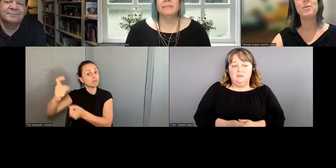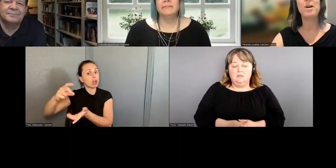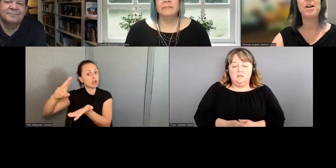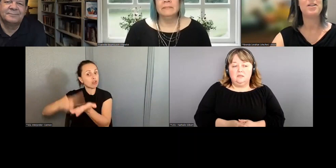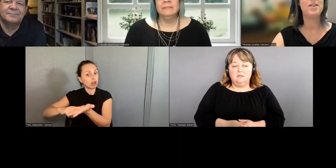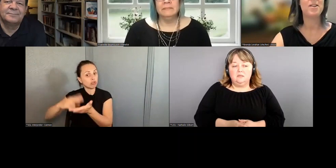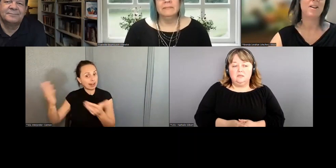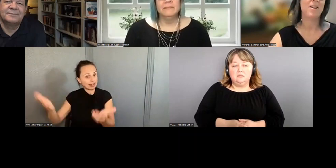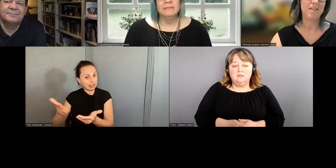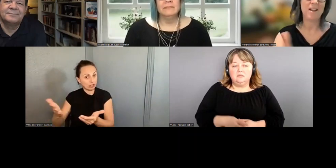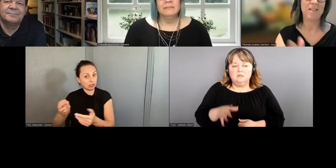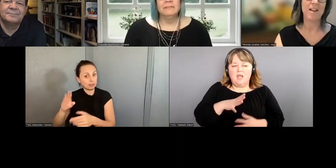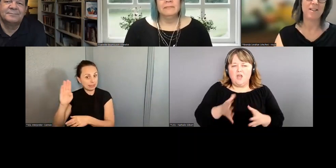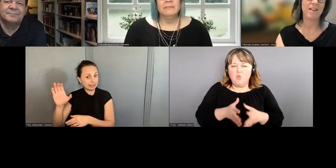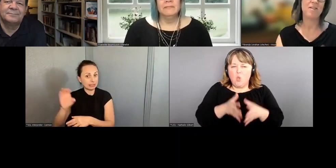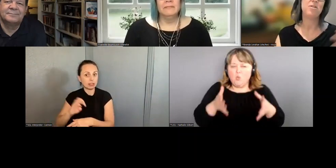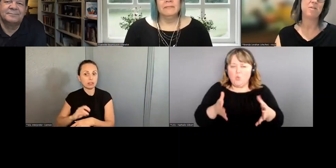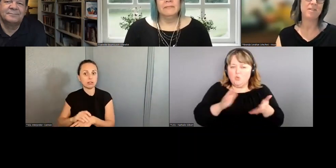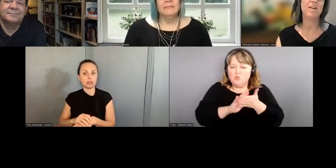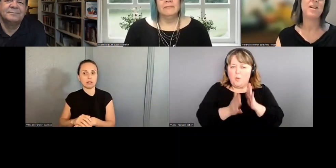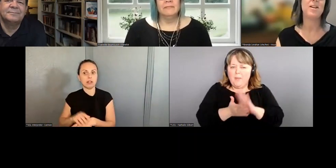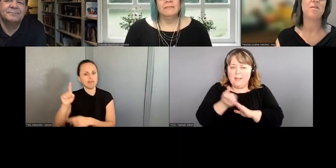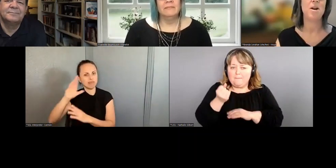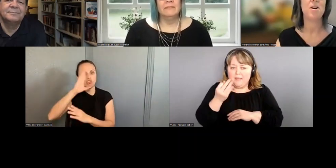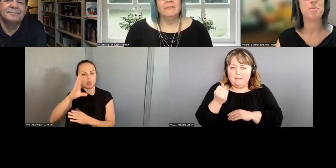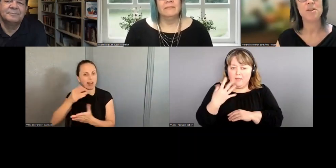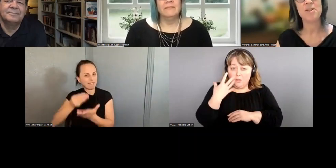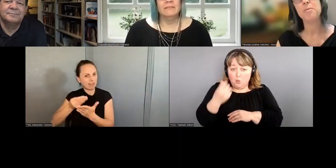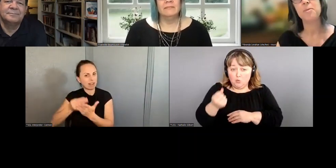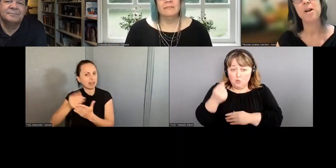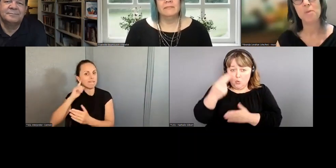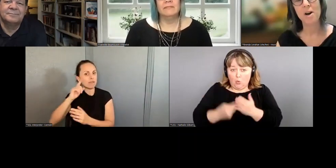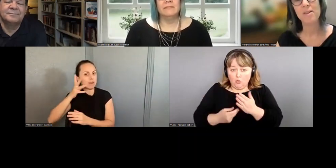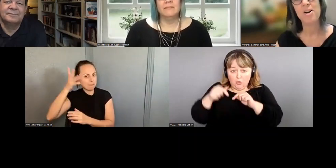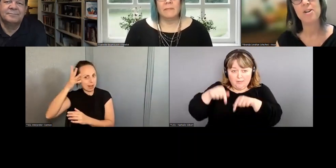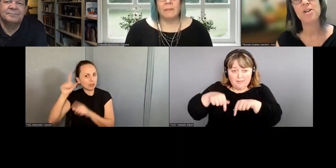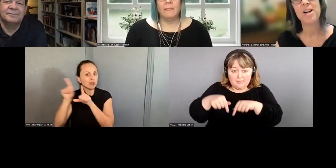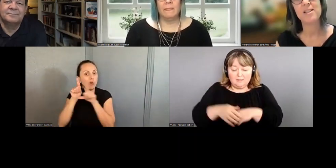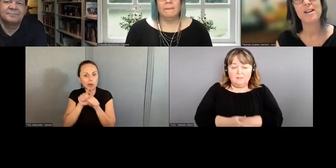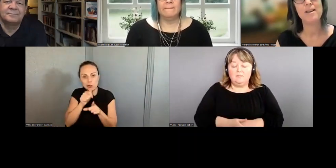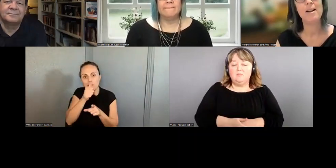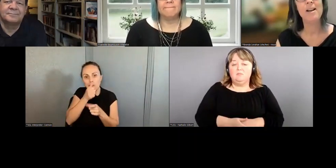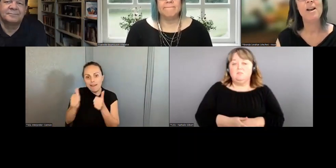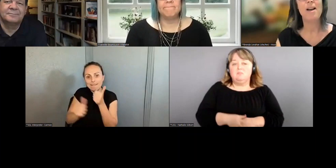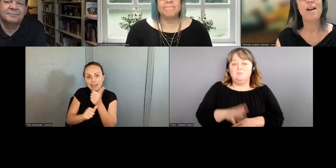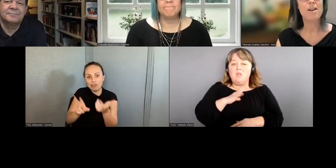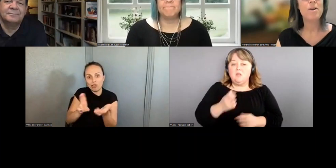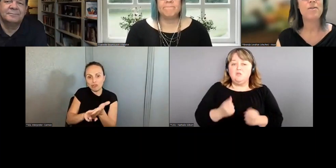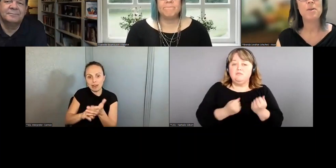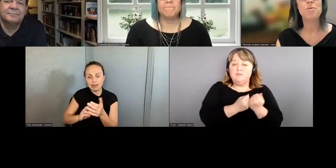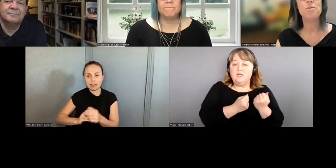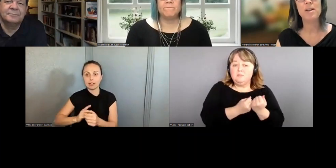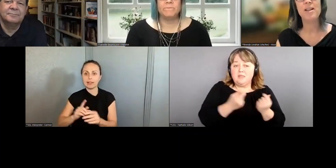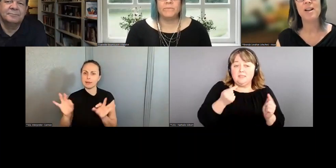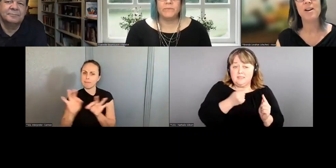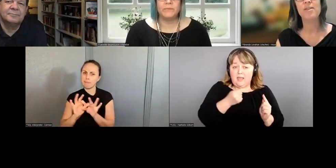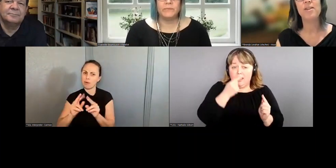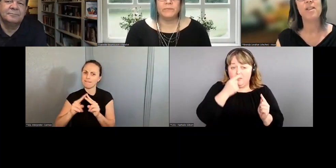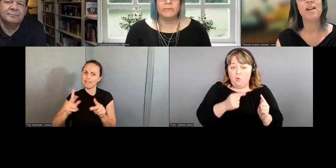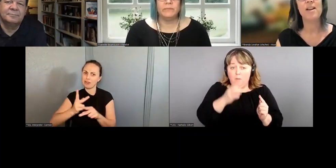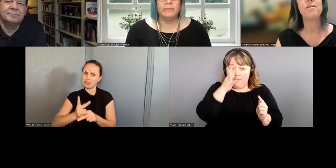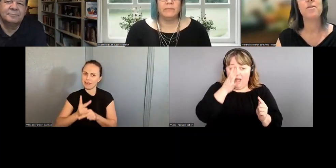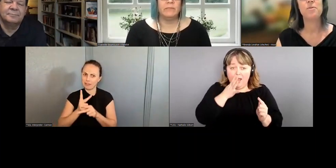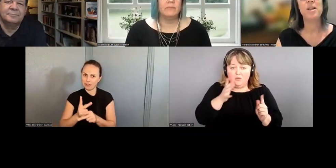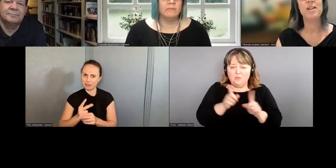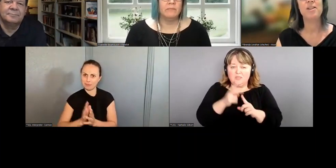as well. They do direct funding for parents, but also a private contract. And I think we have to be really careful of